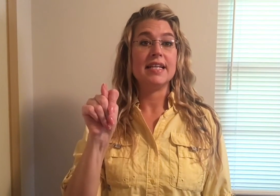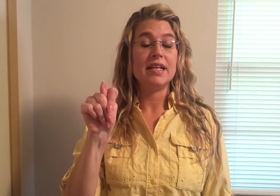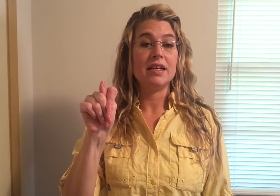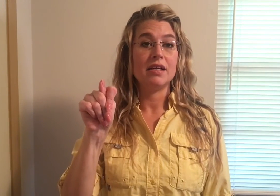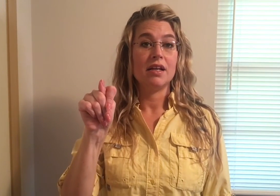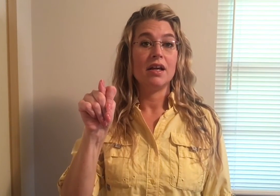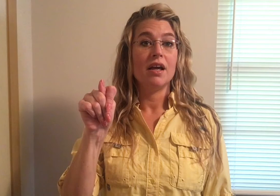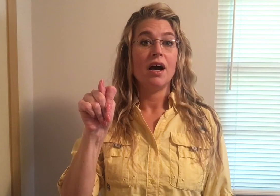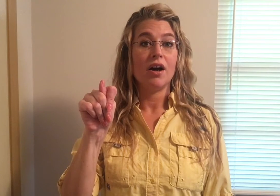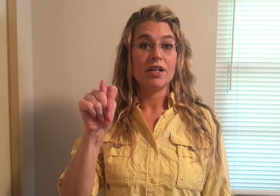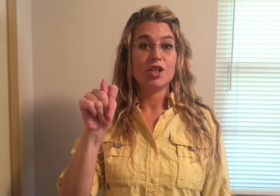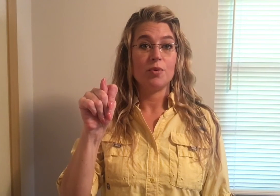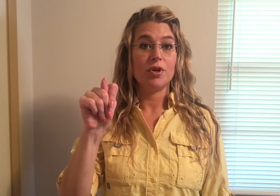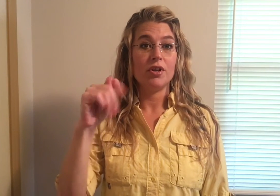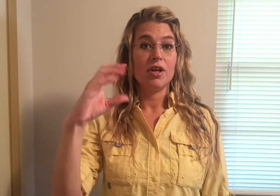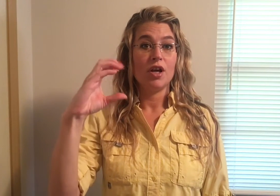S-E-P-T. October,